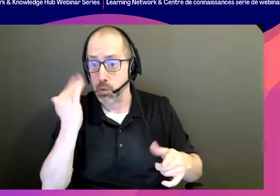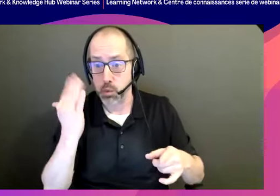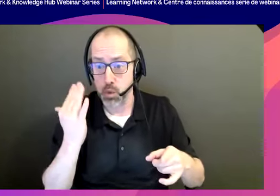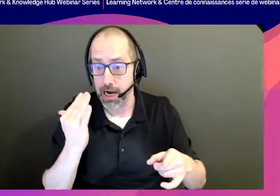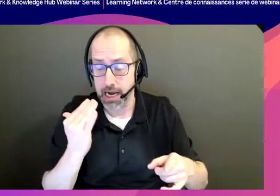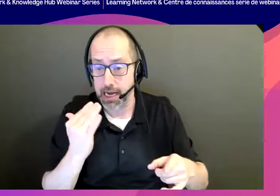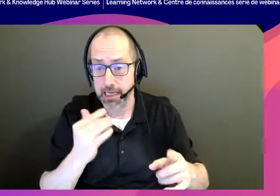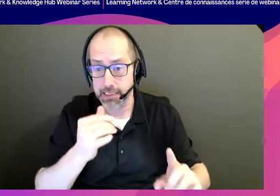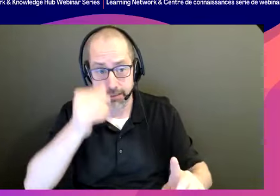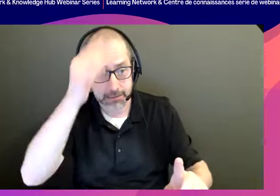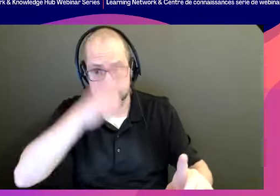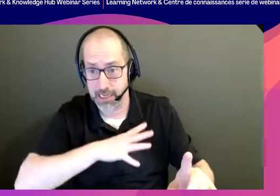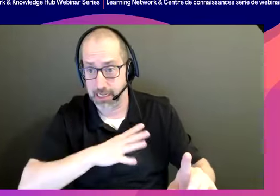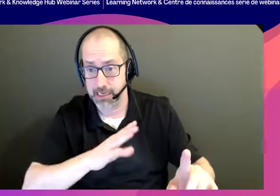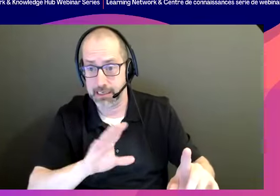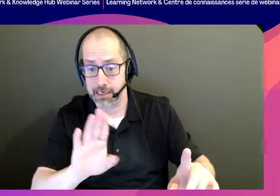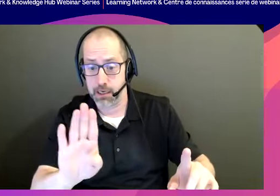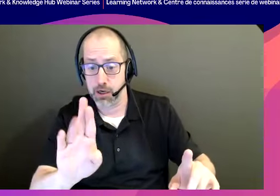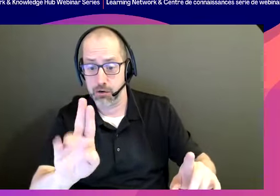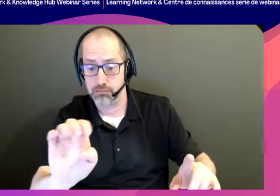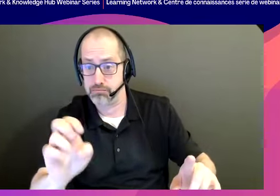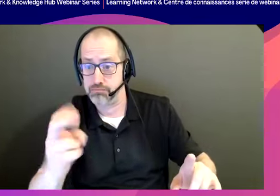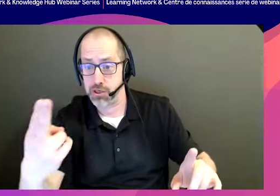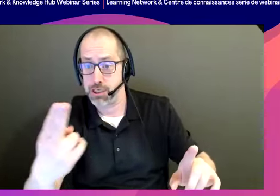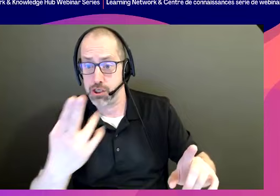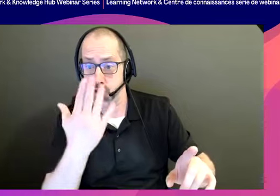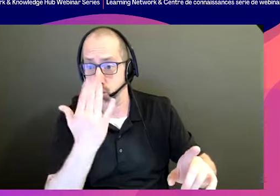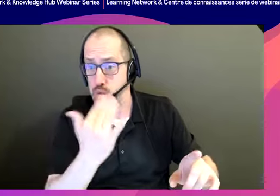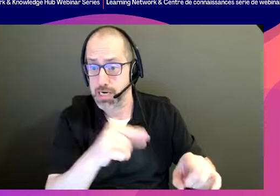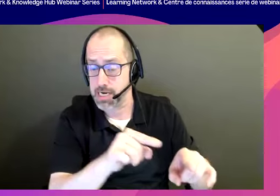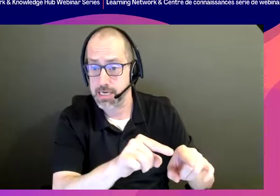other reasons why, other than that